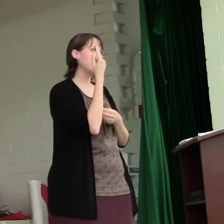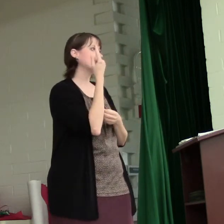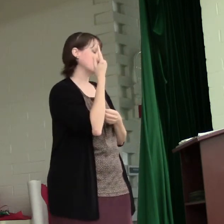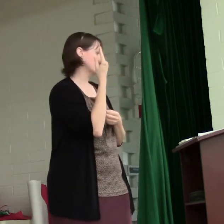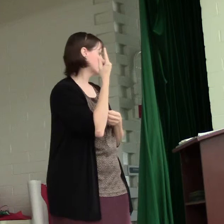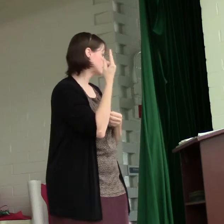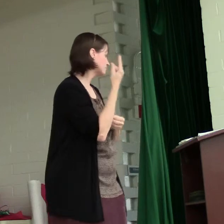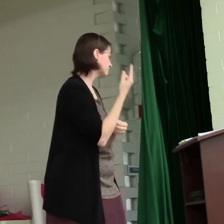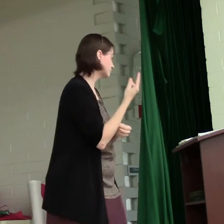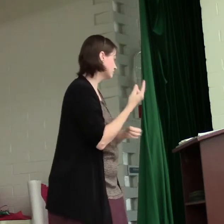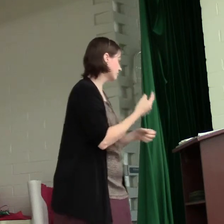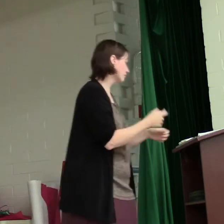understanding.